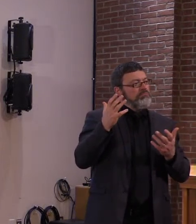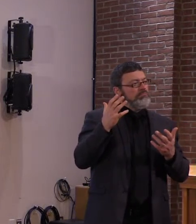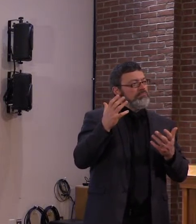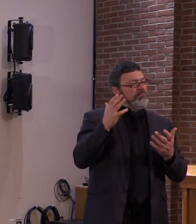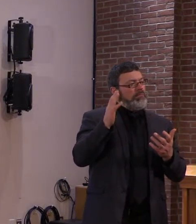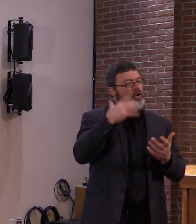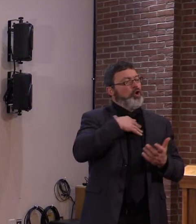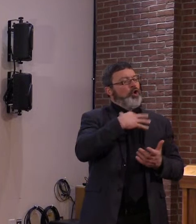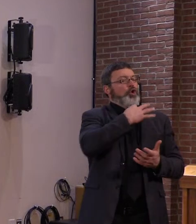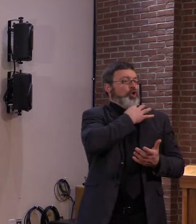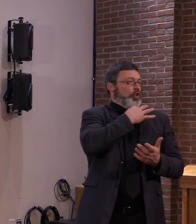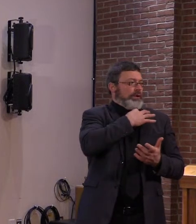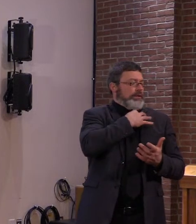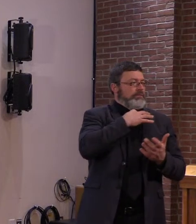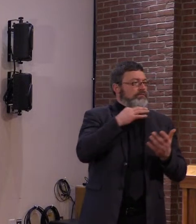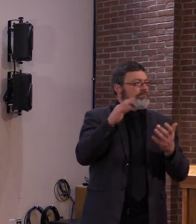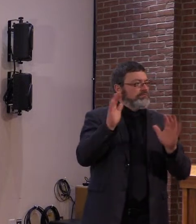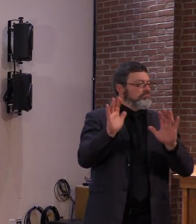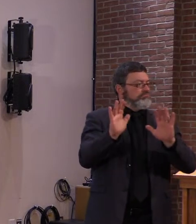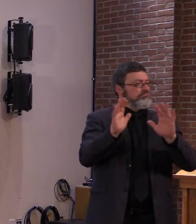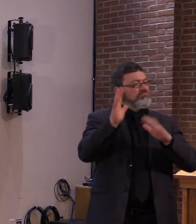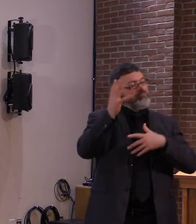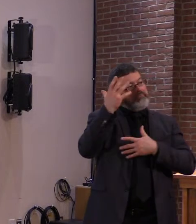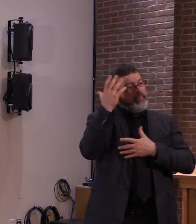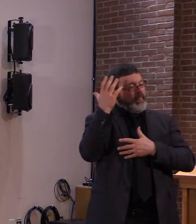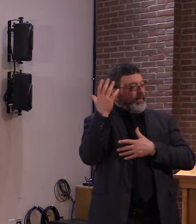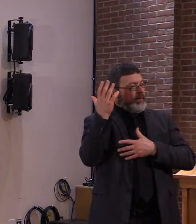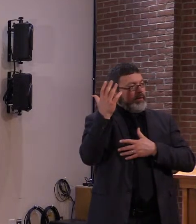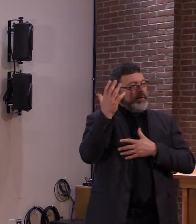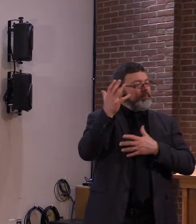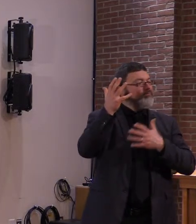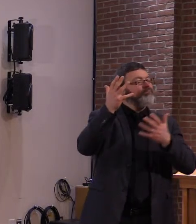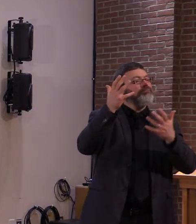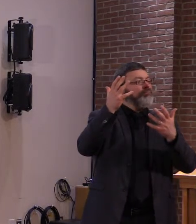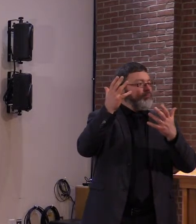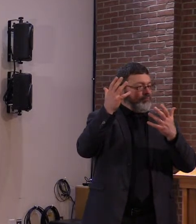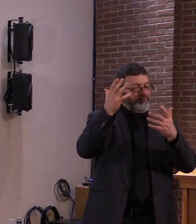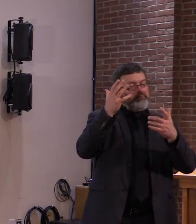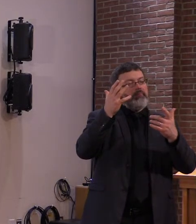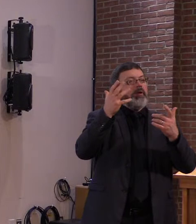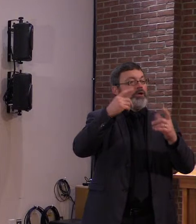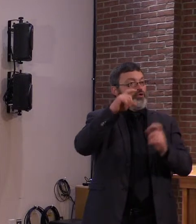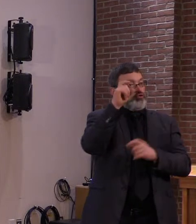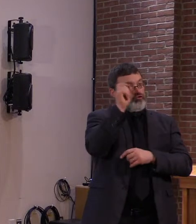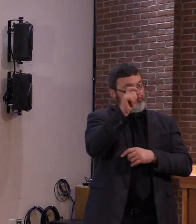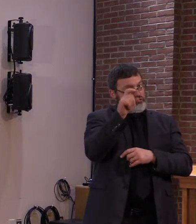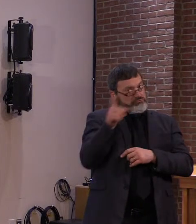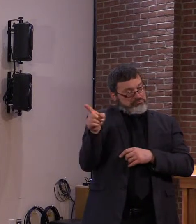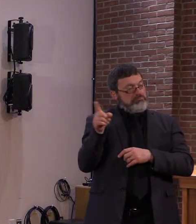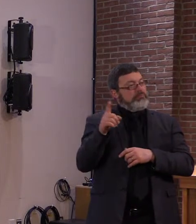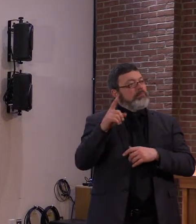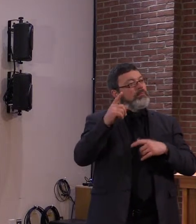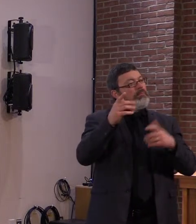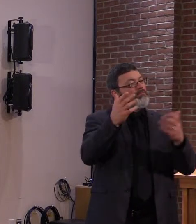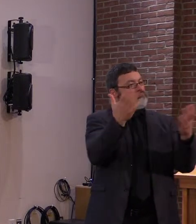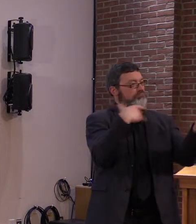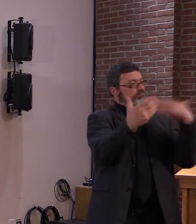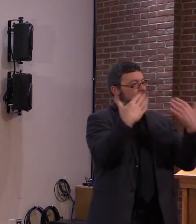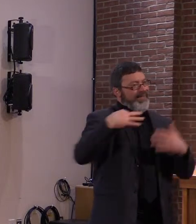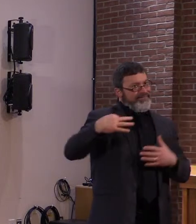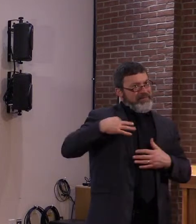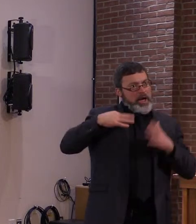just accept the general theme that there's a prevalence of virus in the state and in our communities, and people,